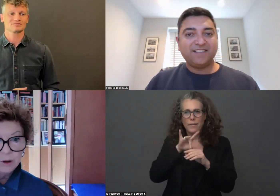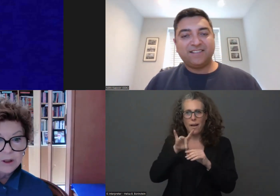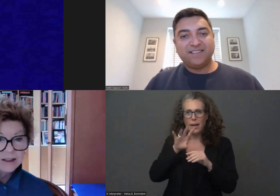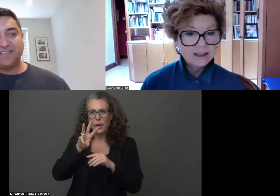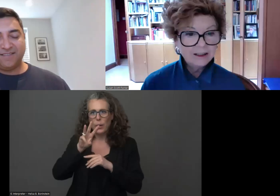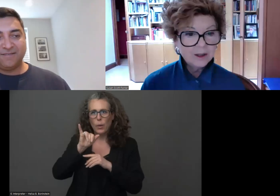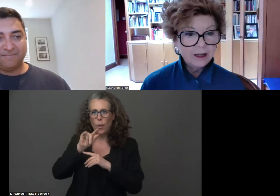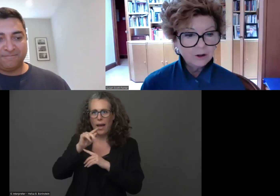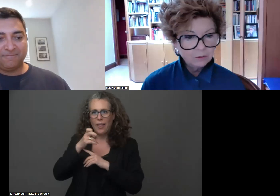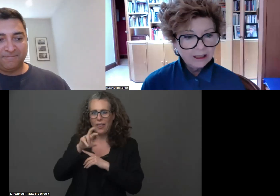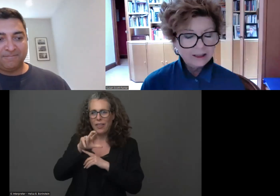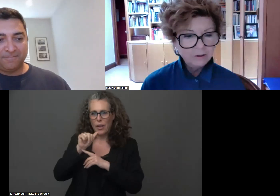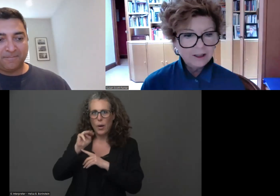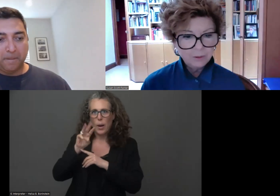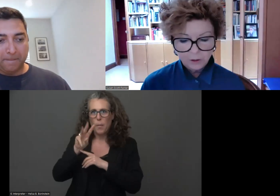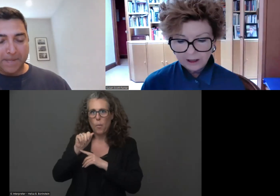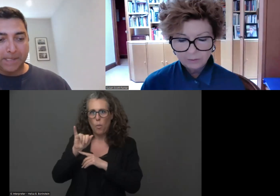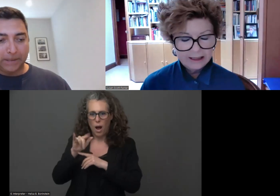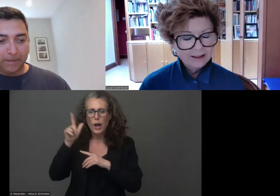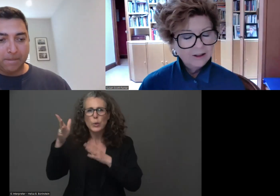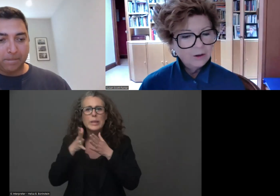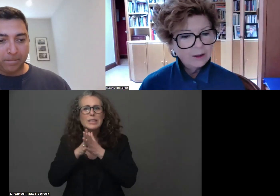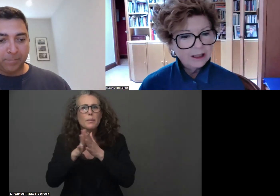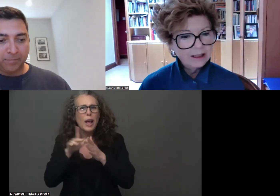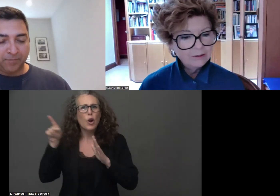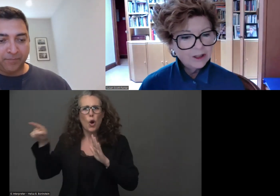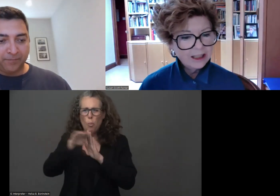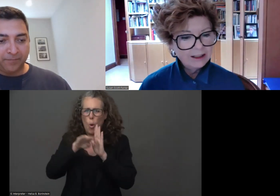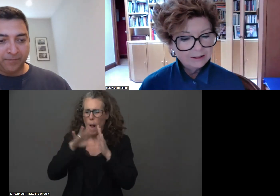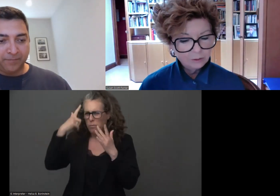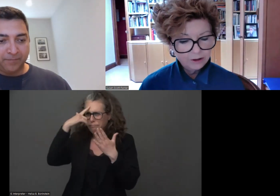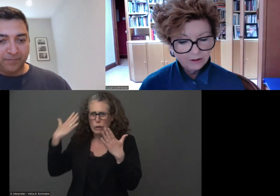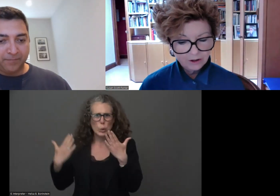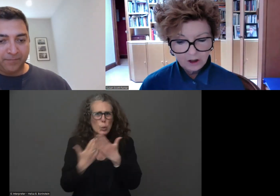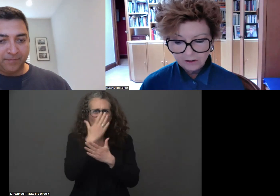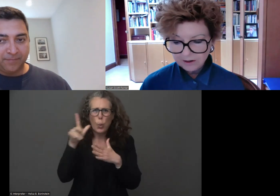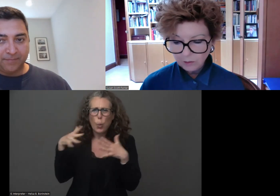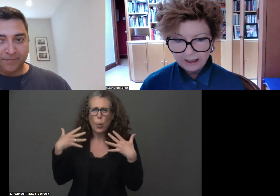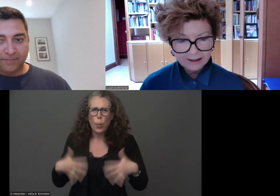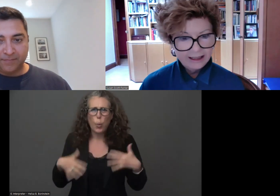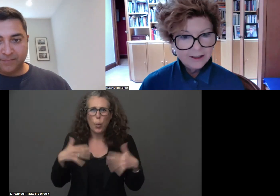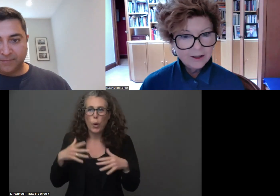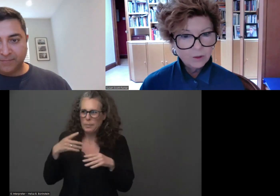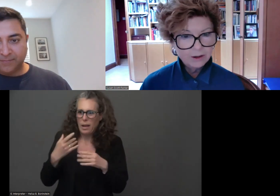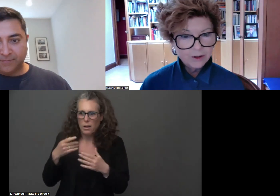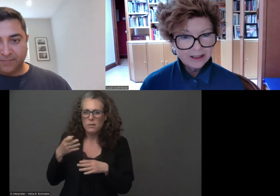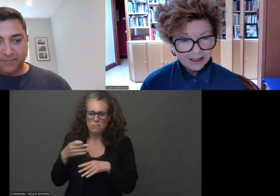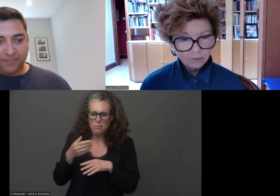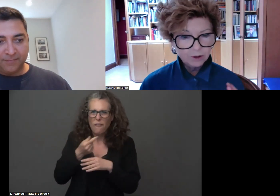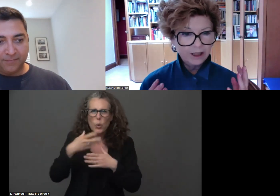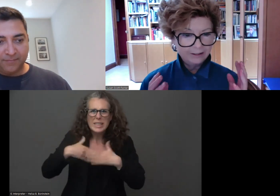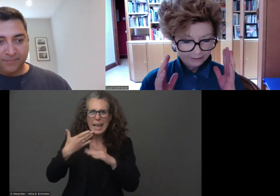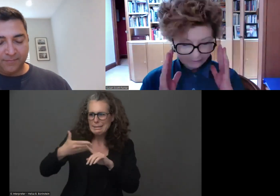Africa Breweries to tell us about her really innovative program. I was telling Waithera earlier this week, this is one of the